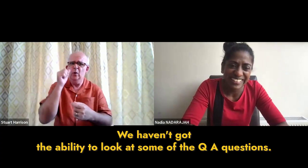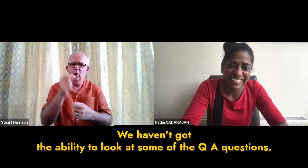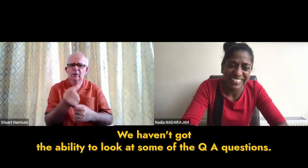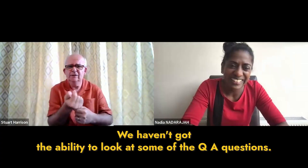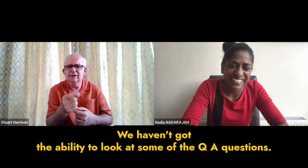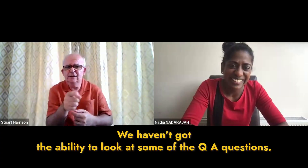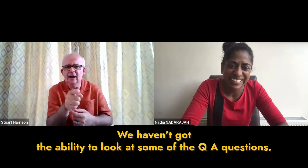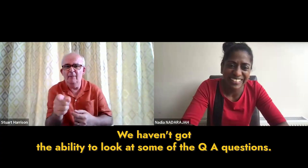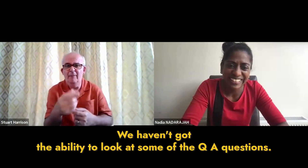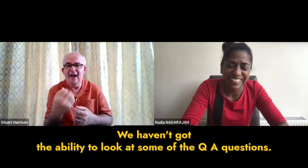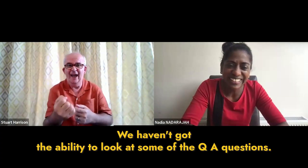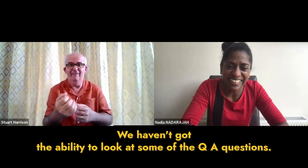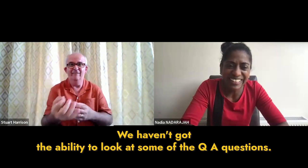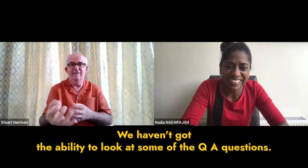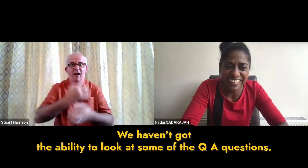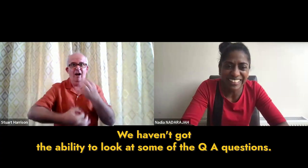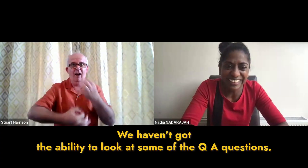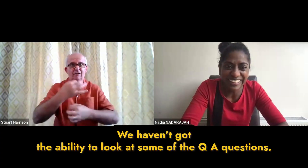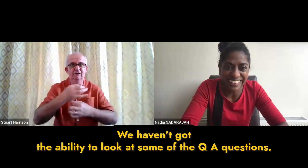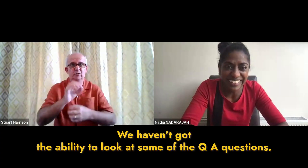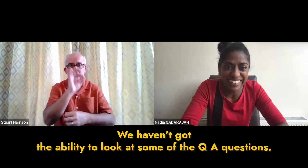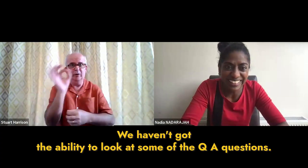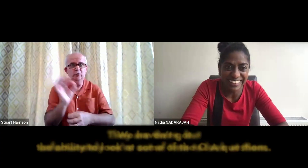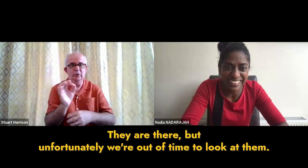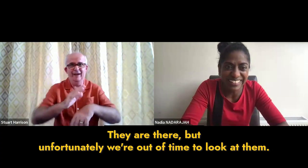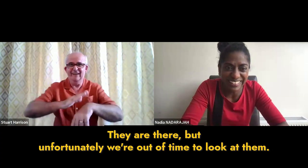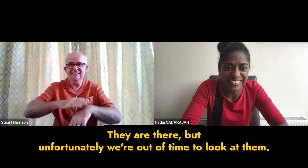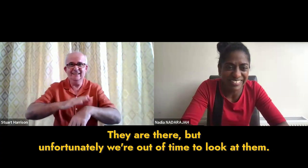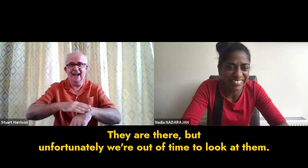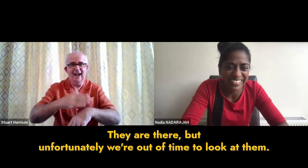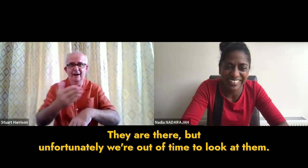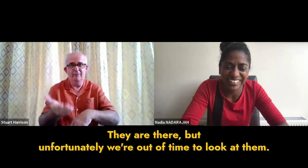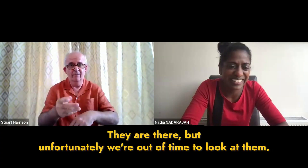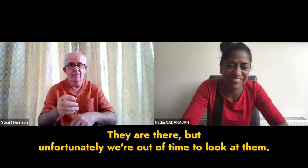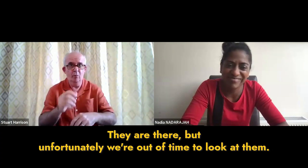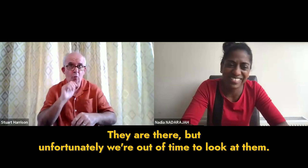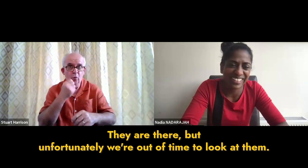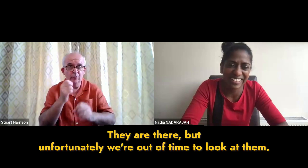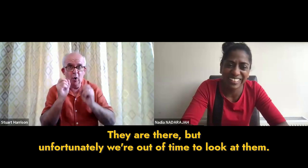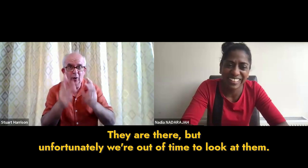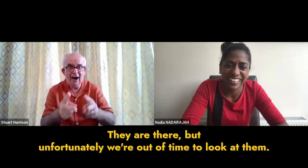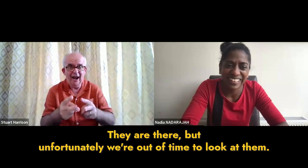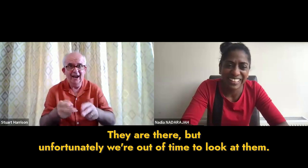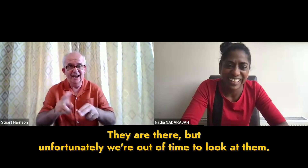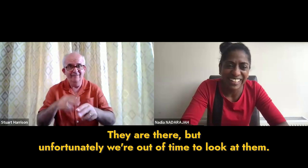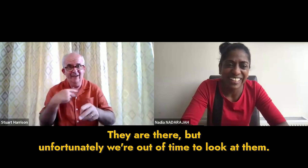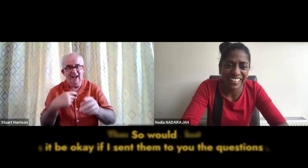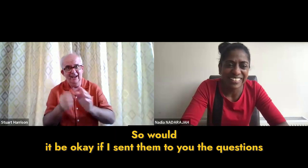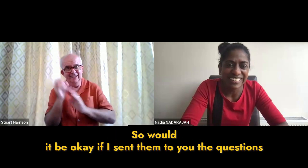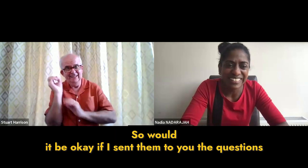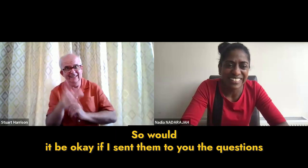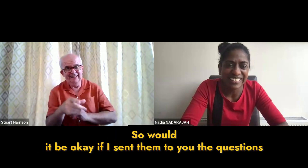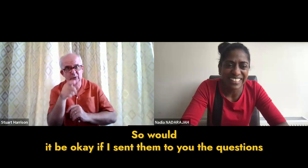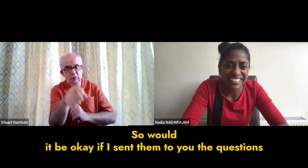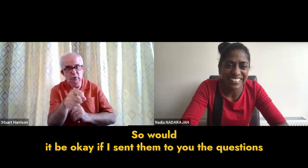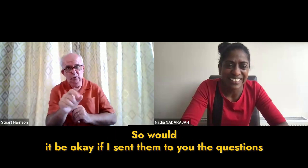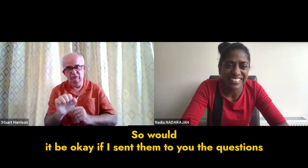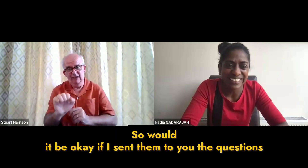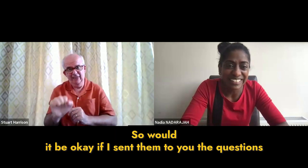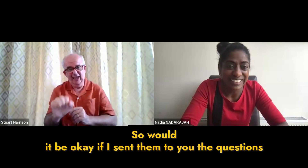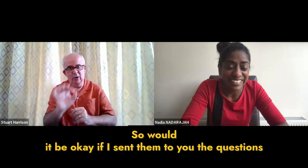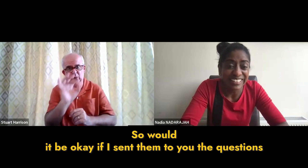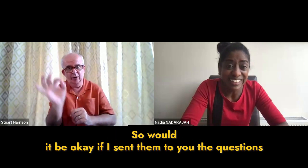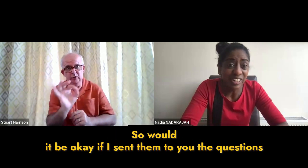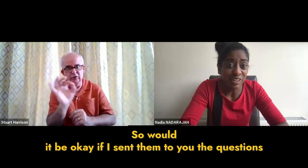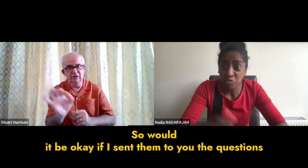We haven't got the ability to look at some of the Q&A questions. They are there, but unfortunately, we're out of time to look at them. So, would it be okay